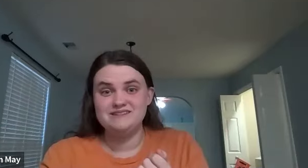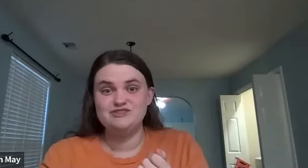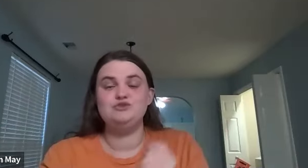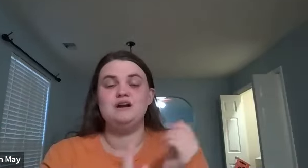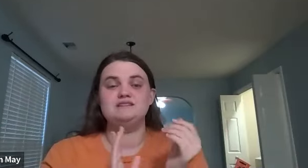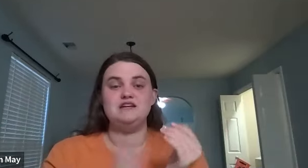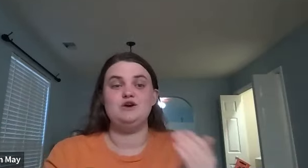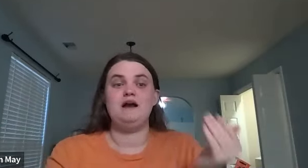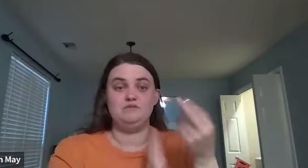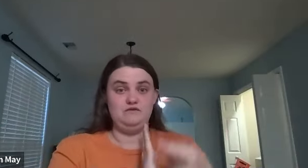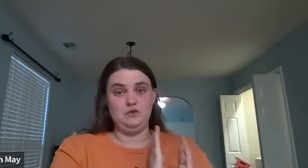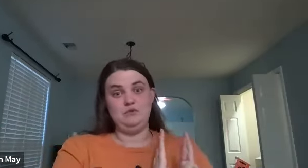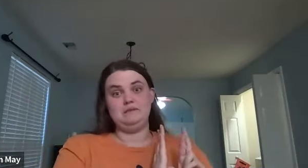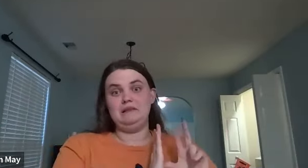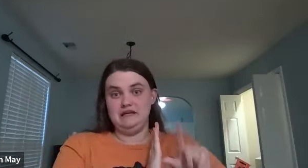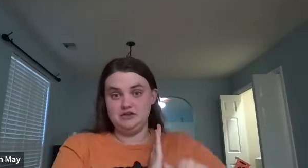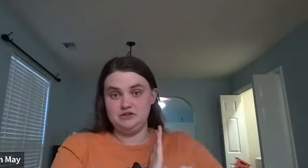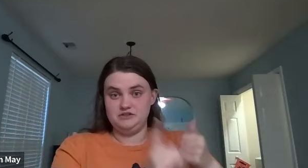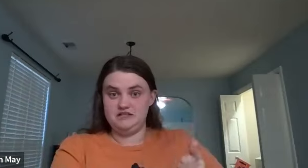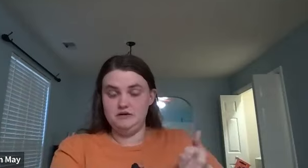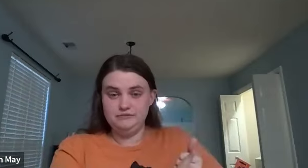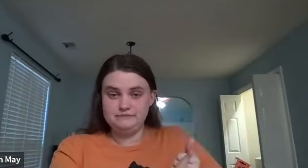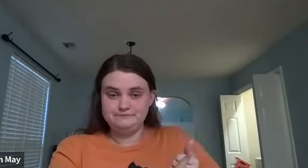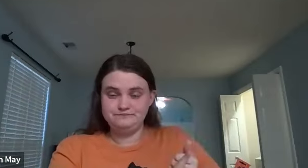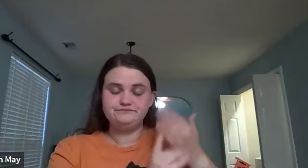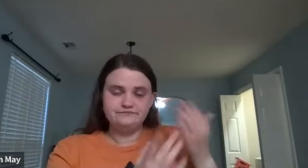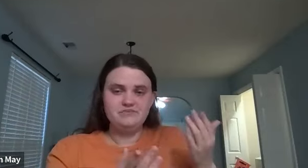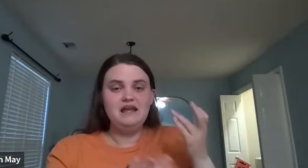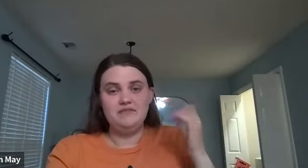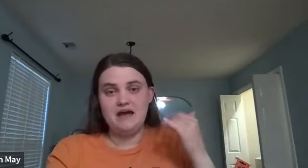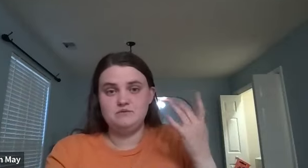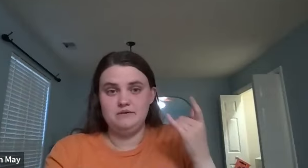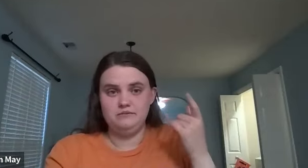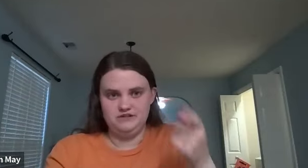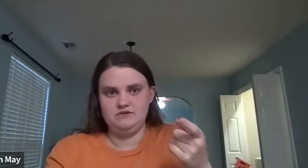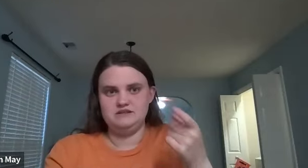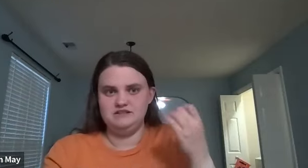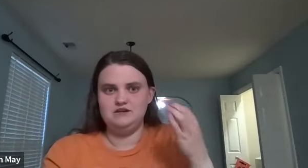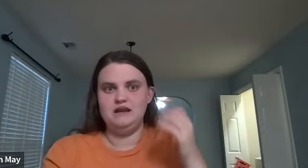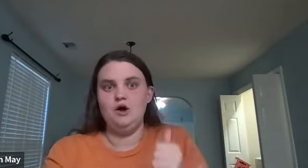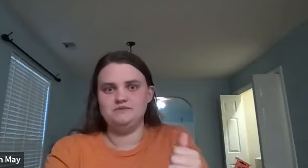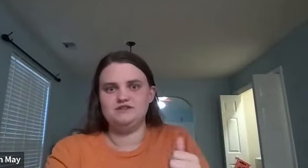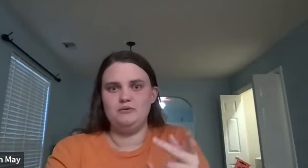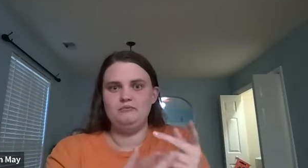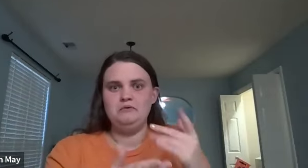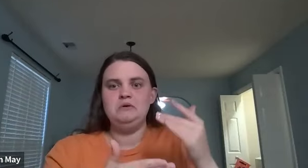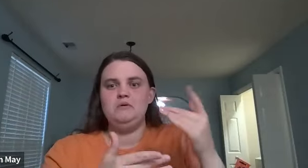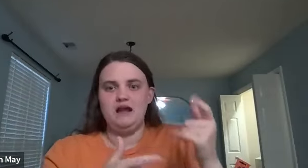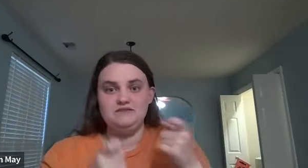so you guys can go back and review them later yourself. And that's why we do this. And so it helps. So I give you